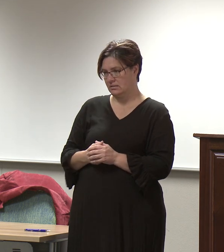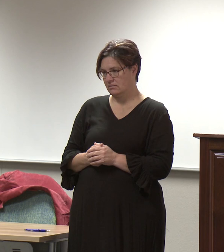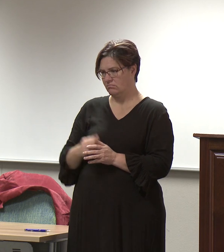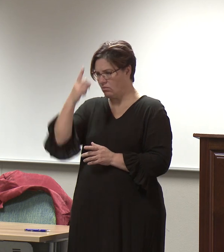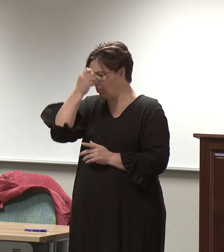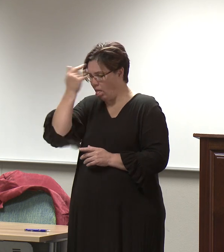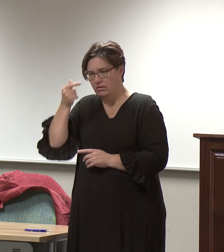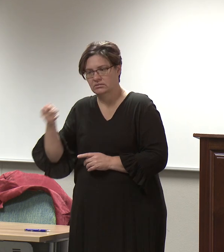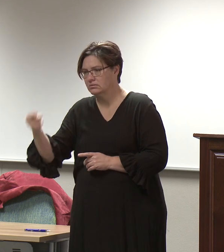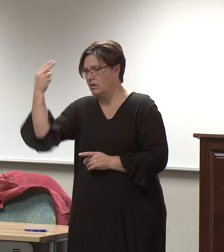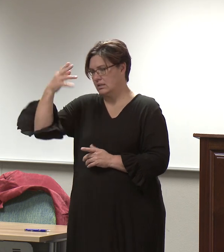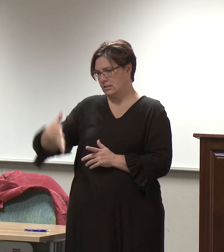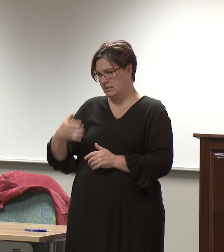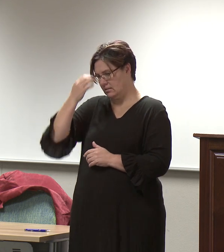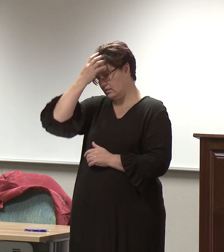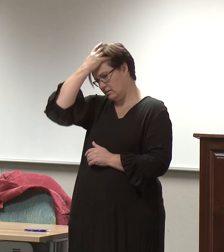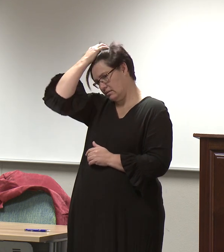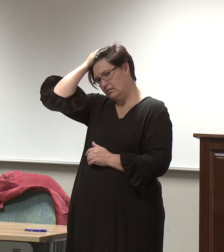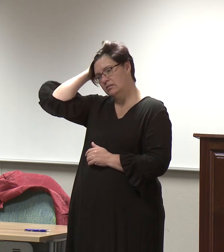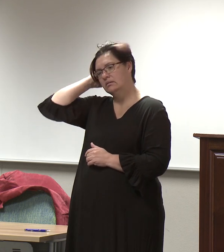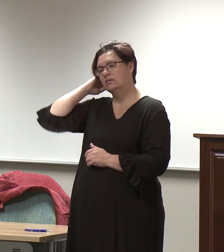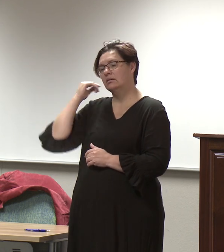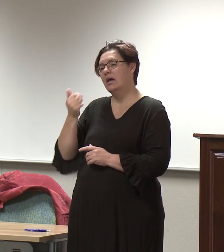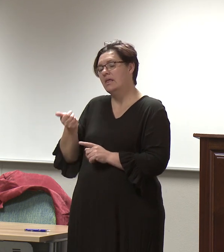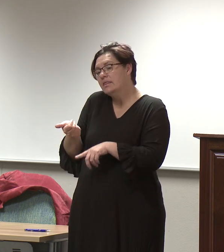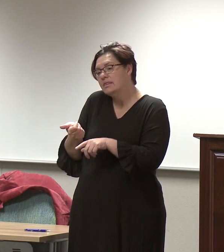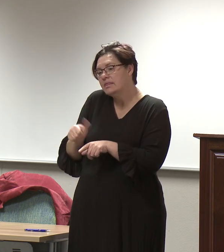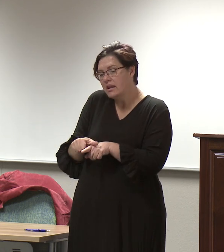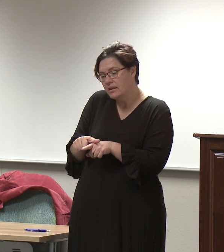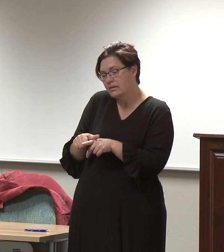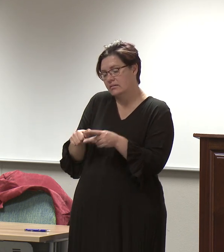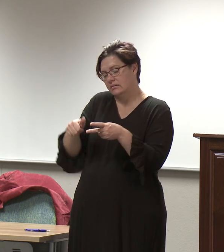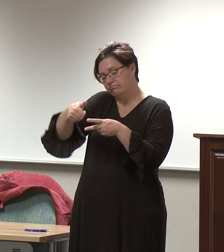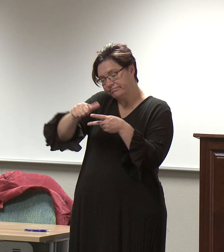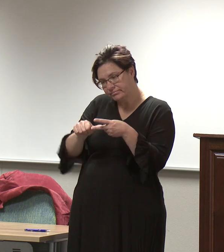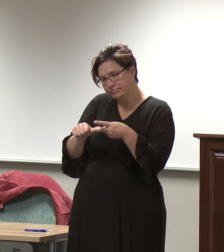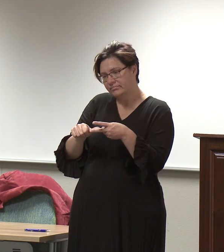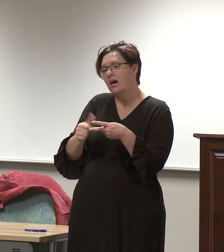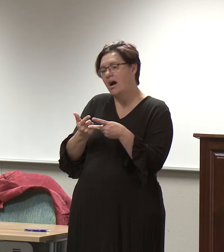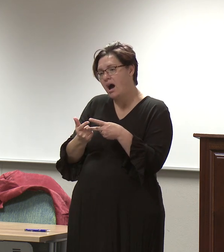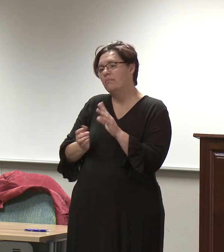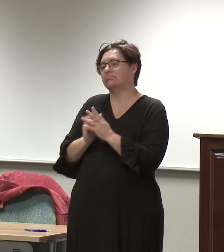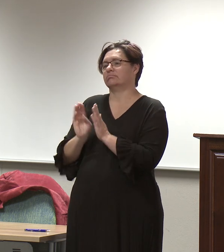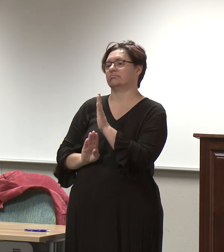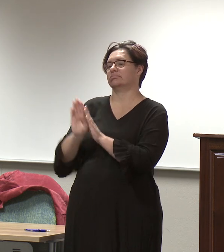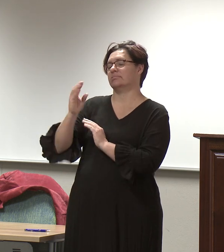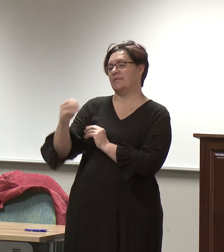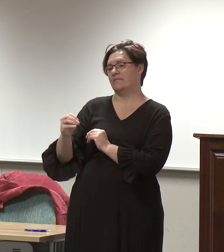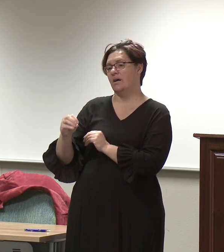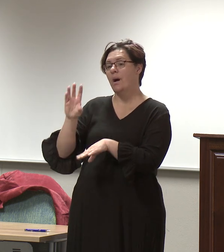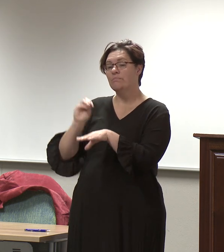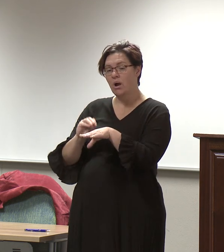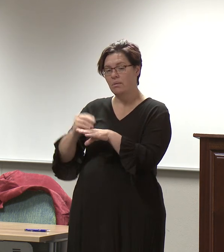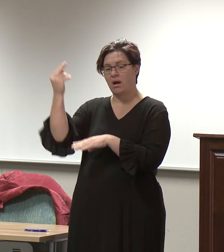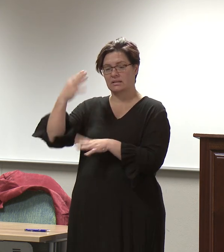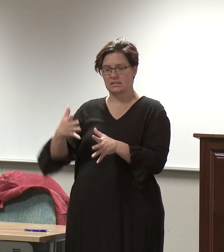recognizes him or her as an artist. Then he makes his way or her way. The problem with the artist, which